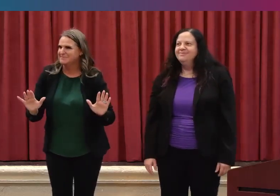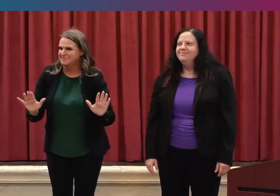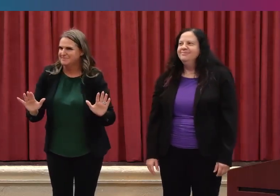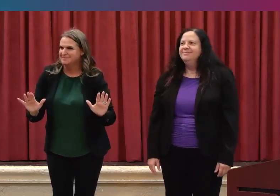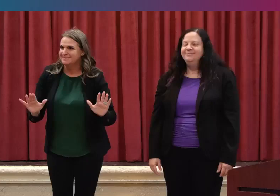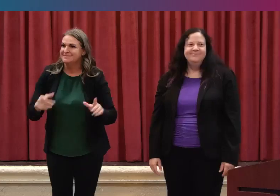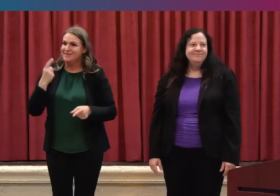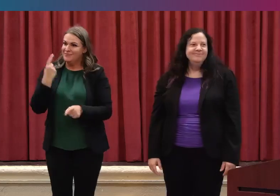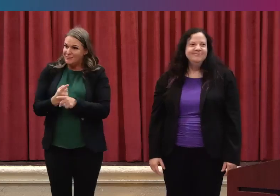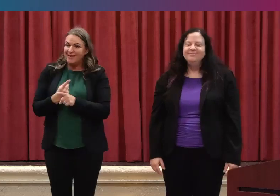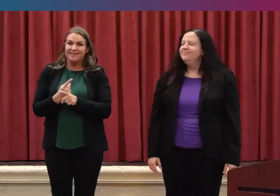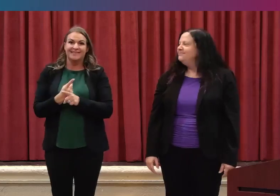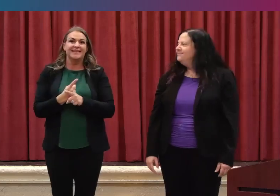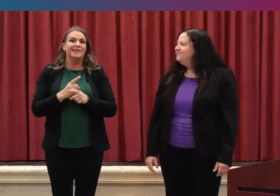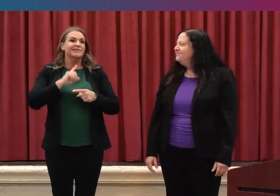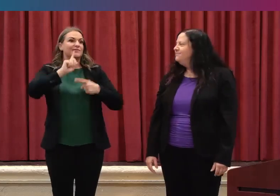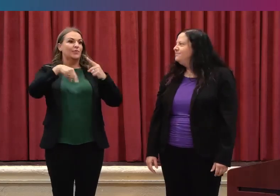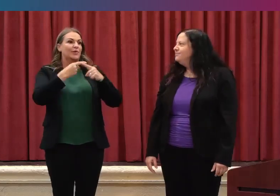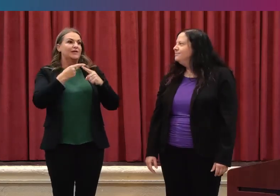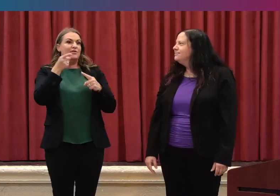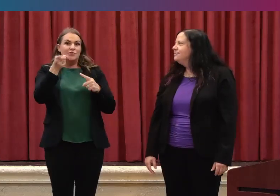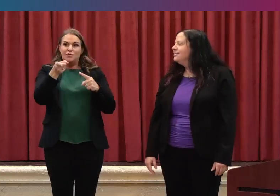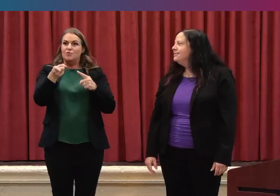your head in the affirmative, so you were with me today.